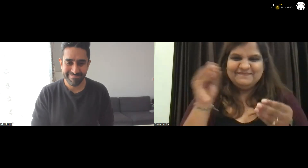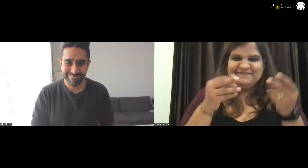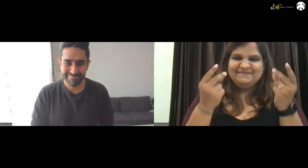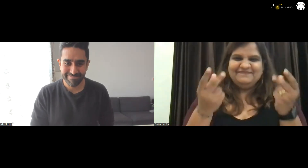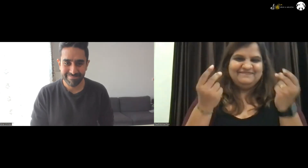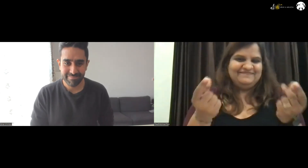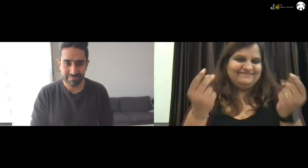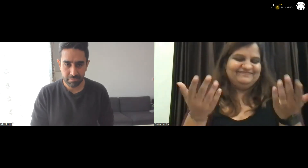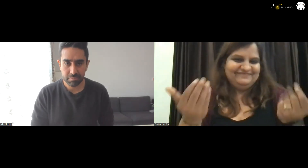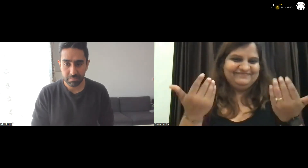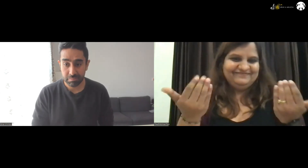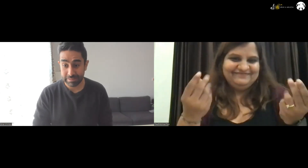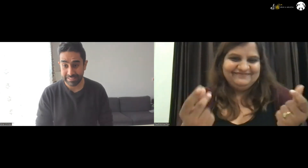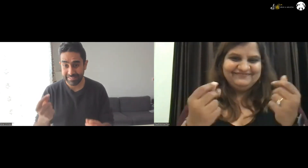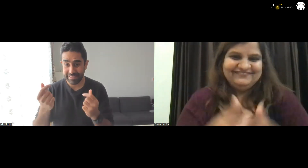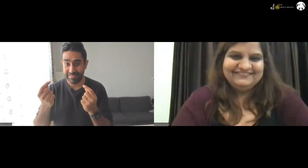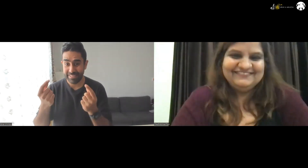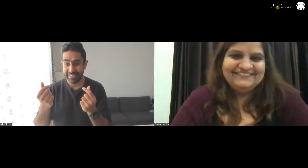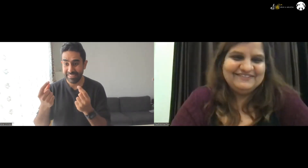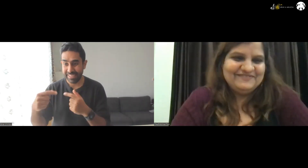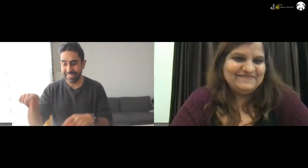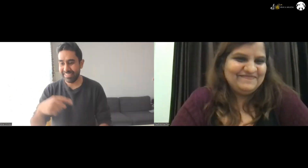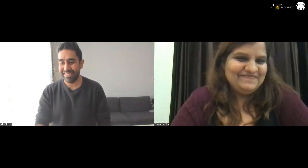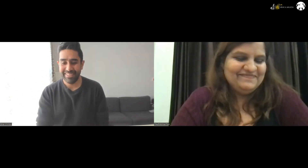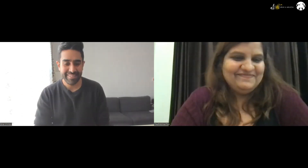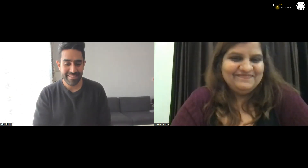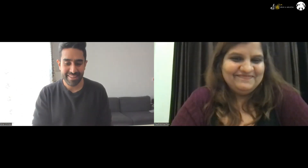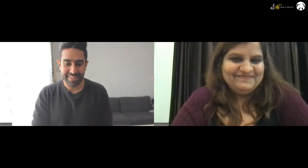you can leave. Please hurry up, everyone.